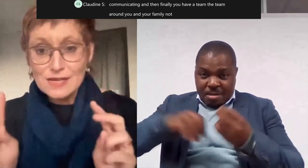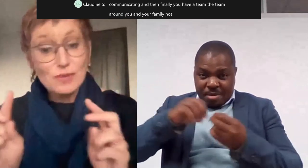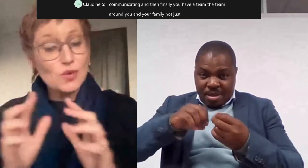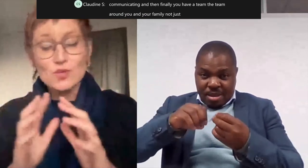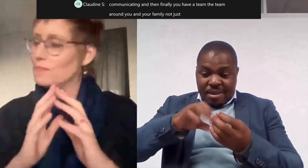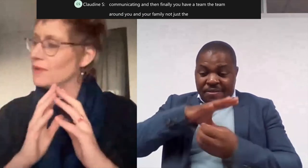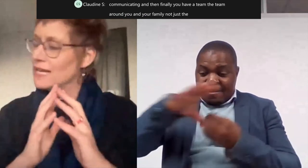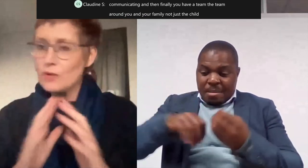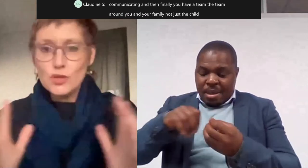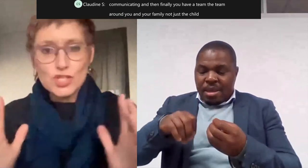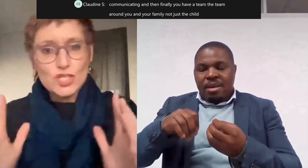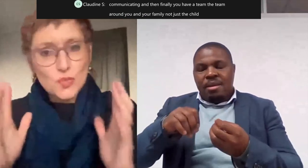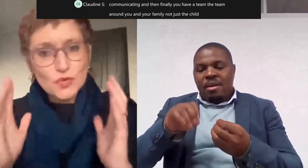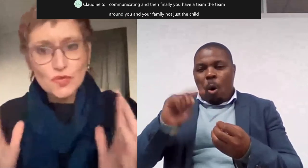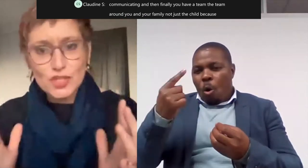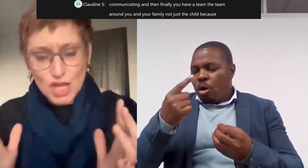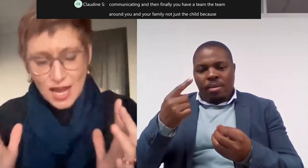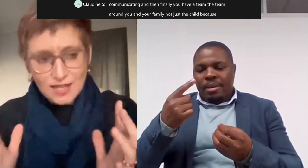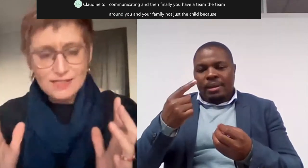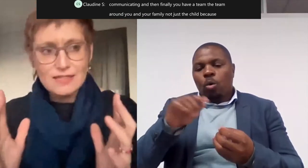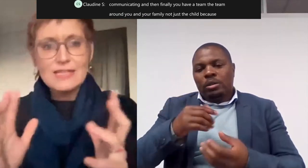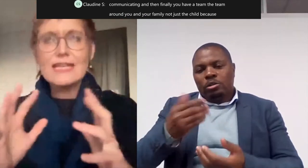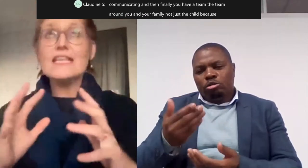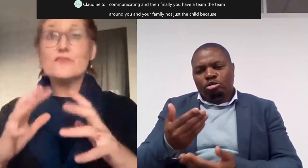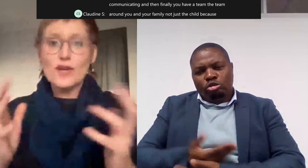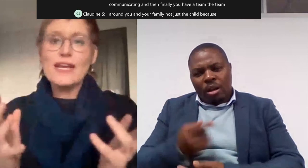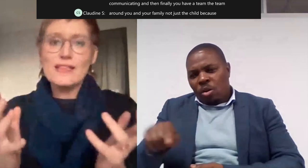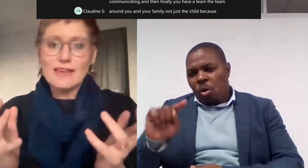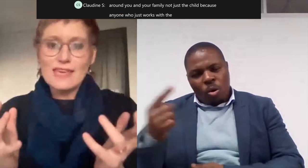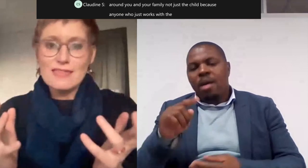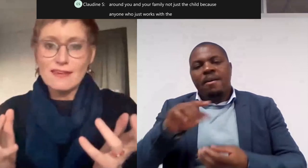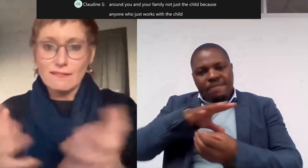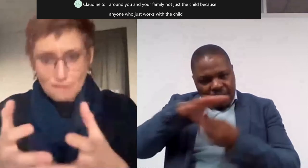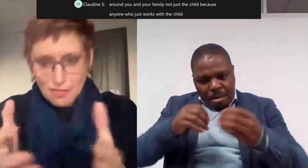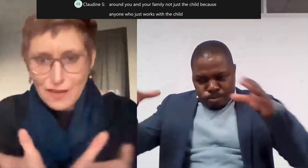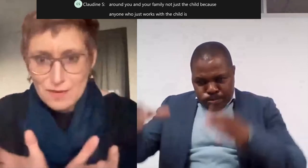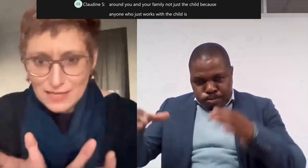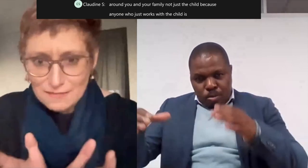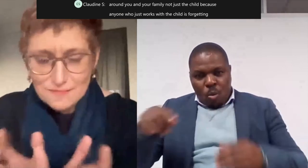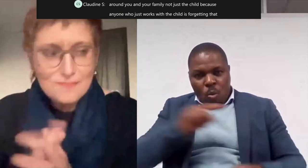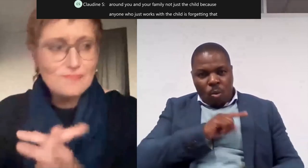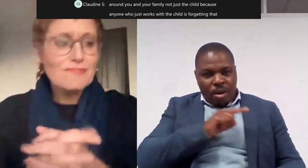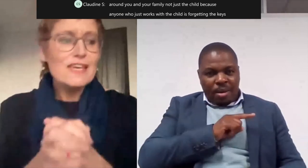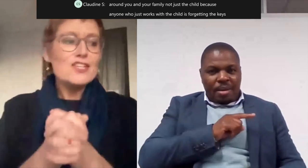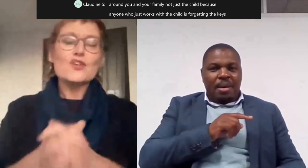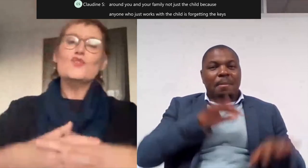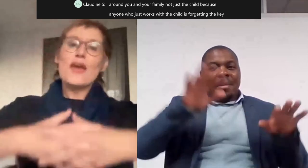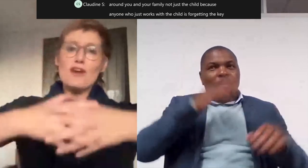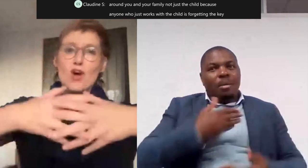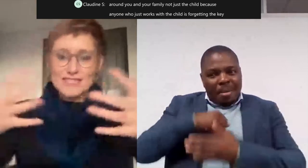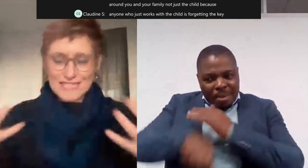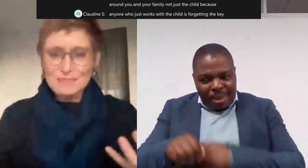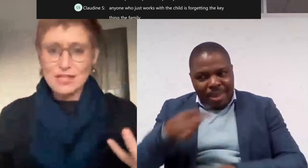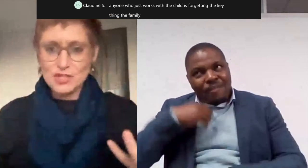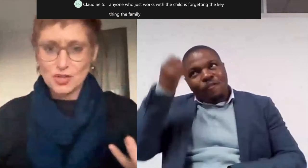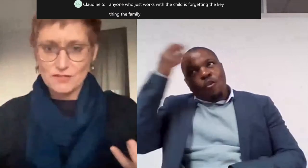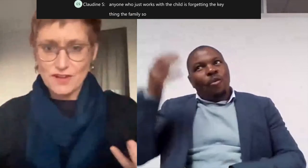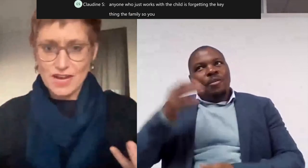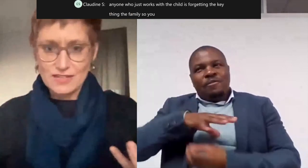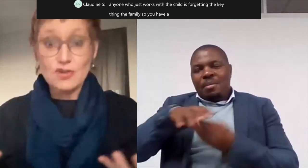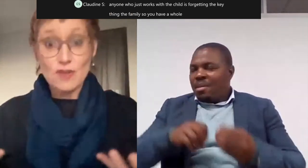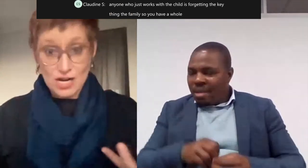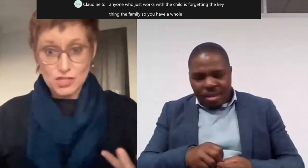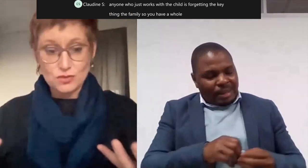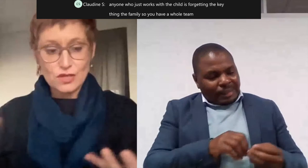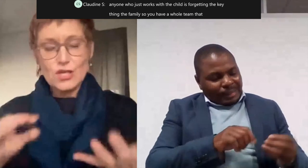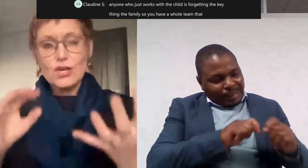child. Because anyone who just works with a child is forgetting the key thing, the family. So you have a whole team that